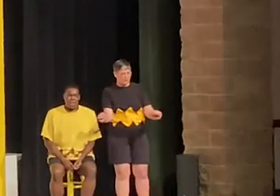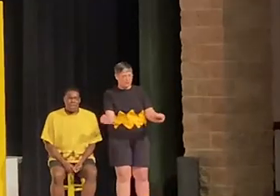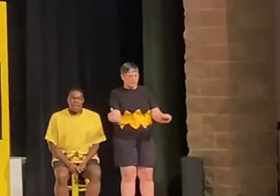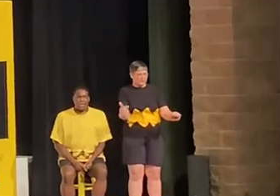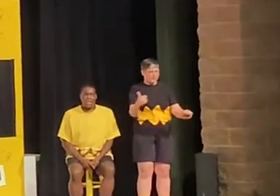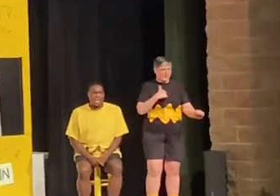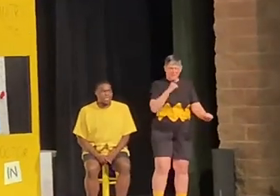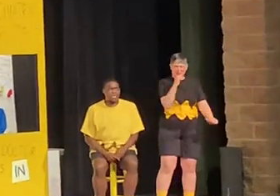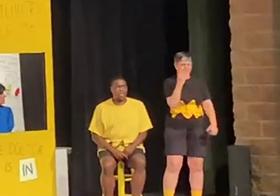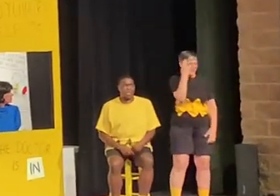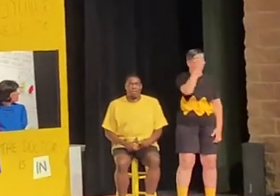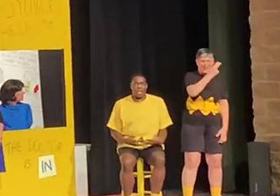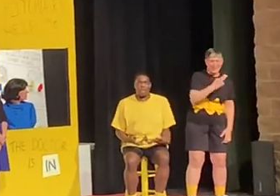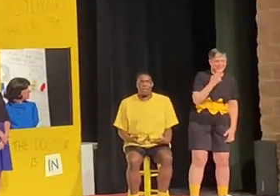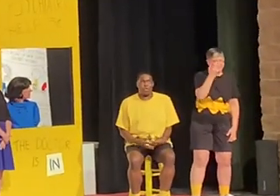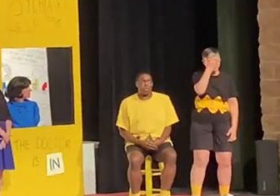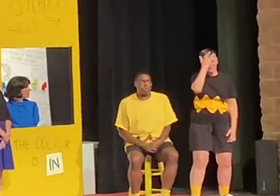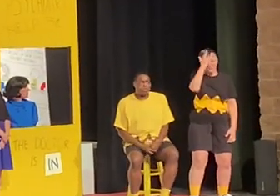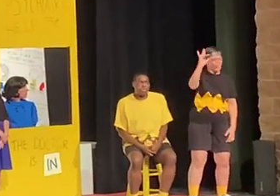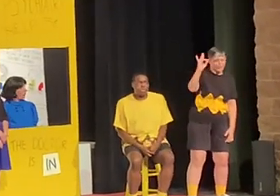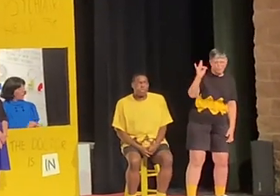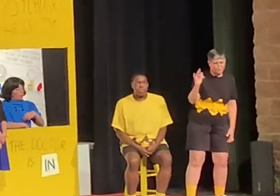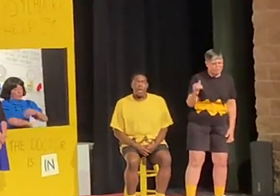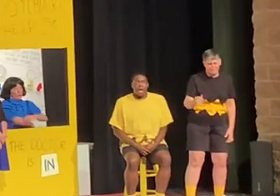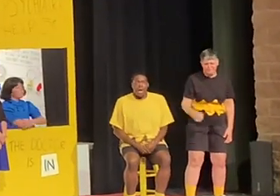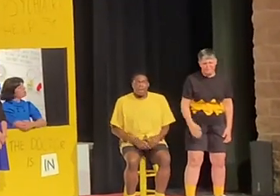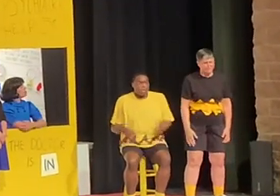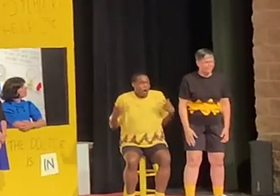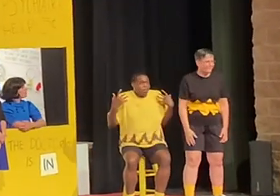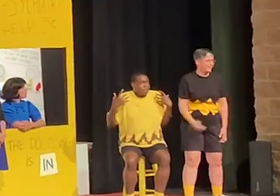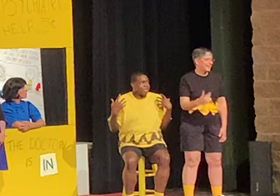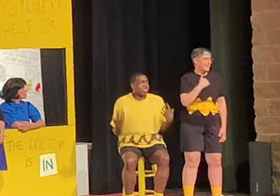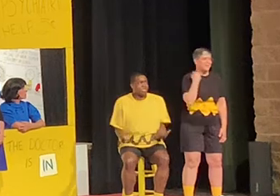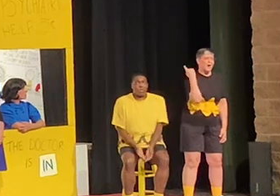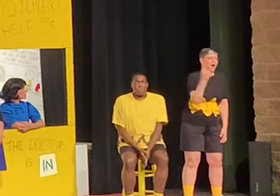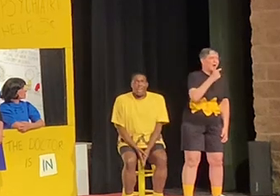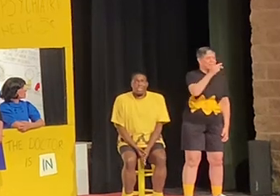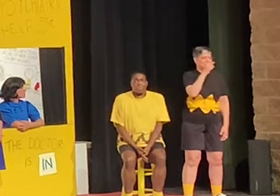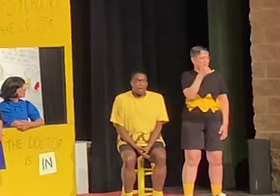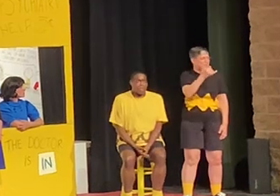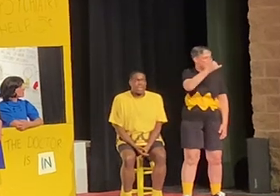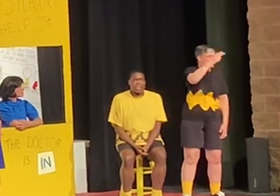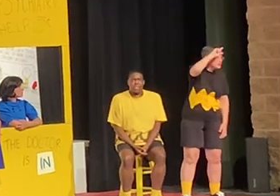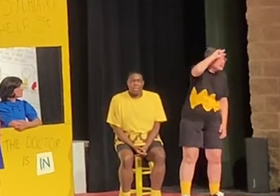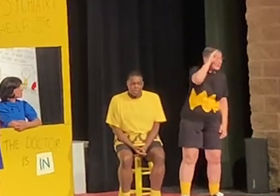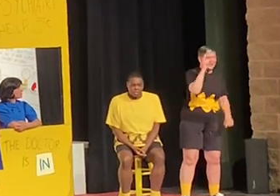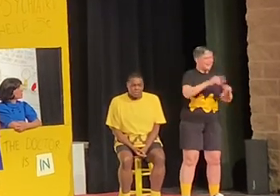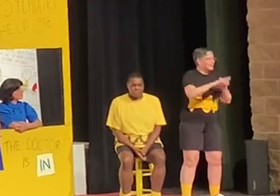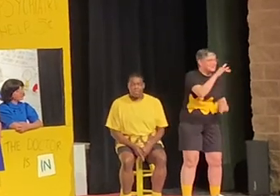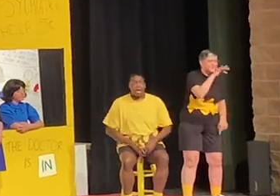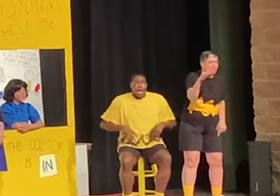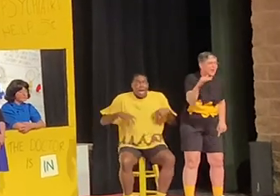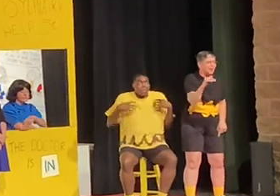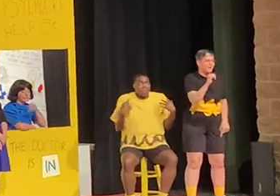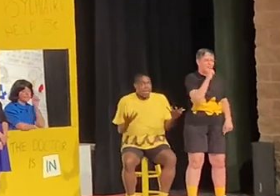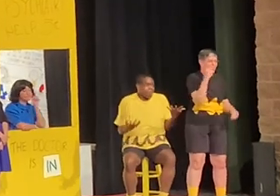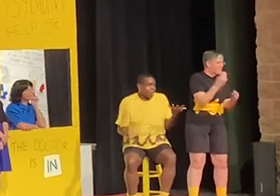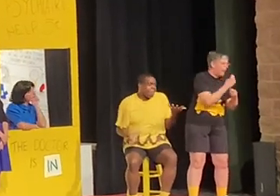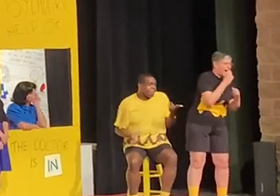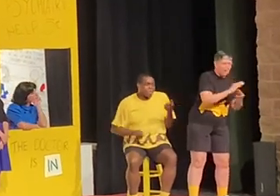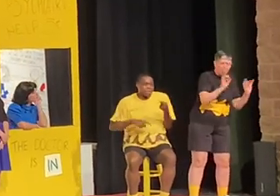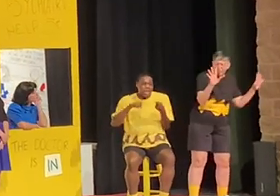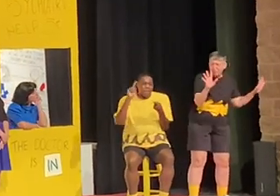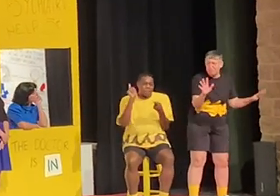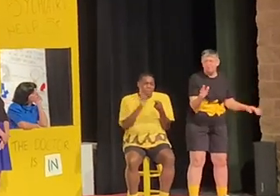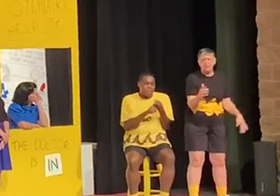I'm not very handsome or clever or lucid. I've always been stupid at spelling and numbers. I've never